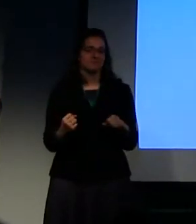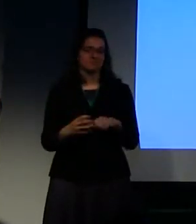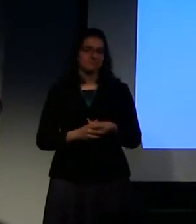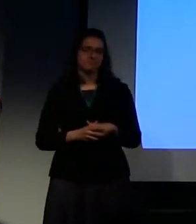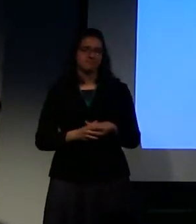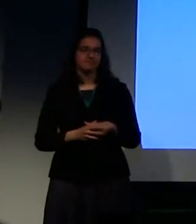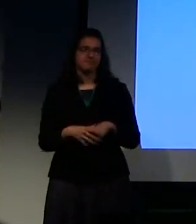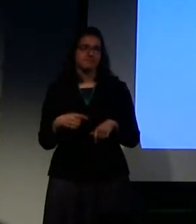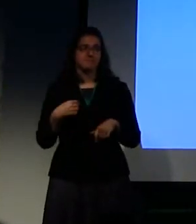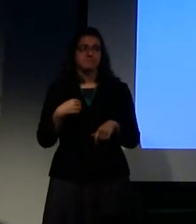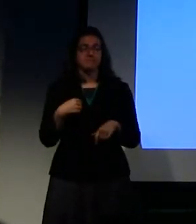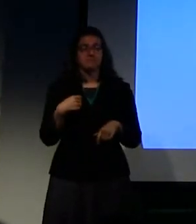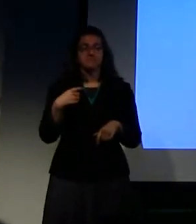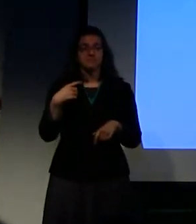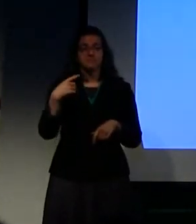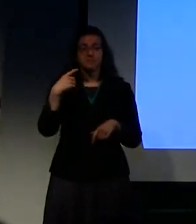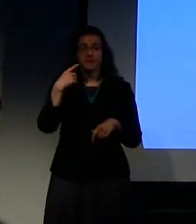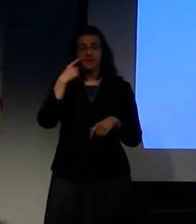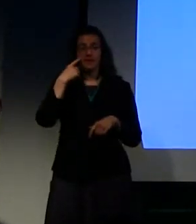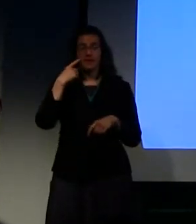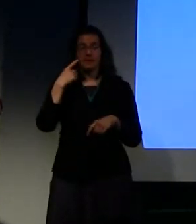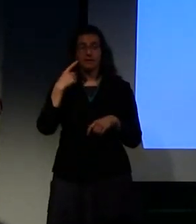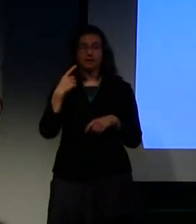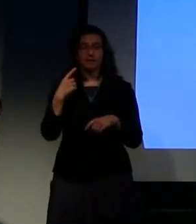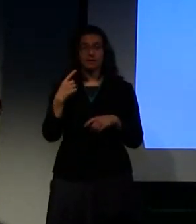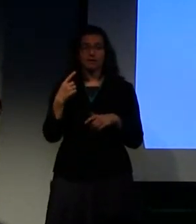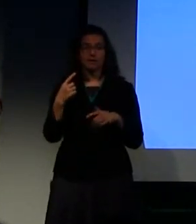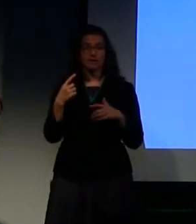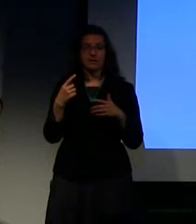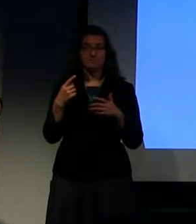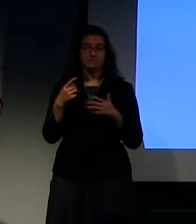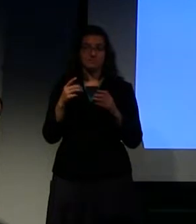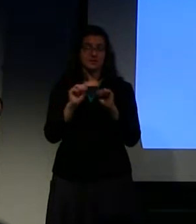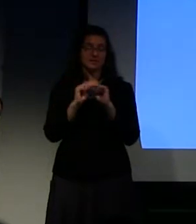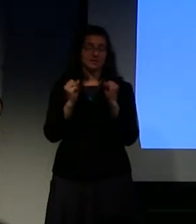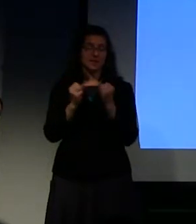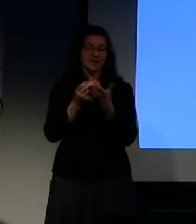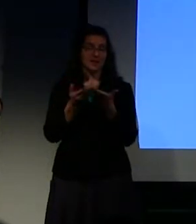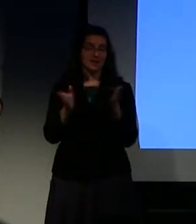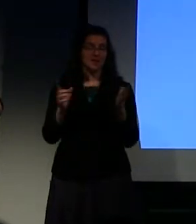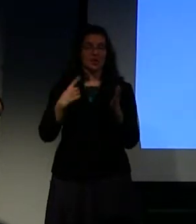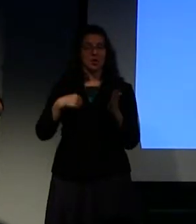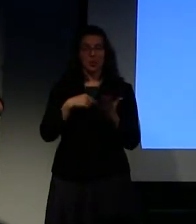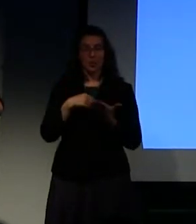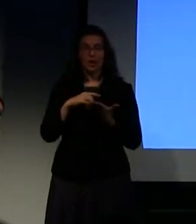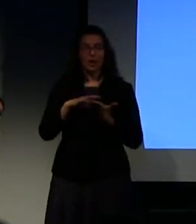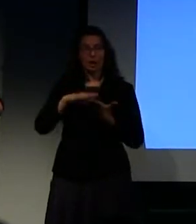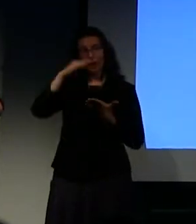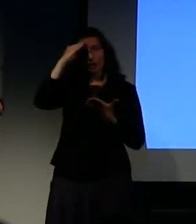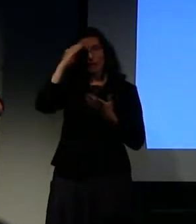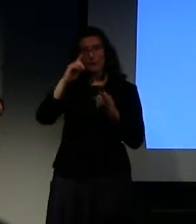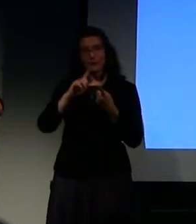I think as a society, we're learning to shut off from it. And we're learning to push it to